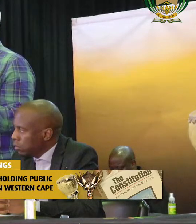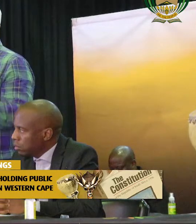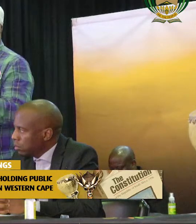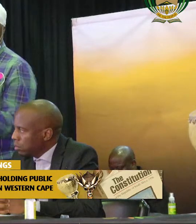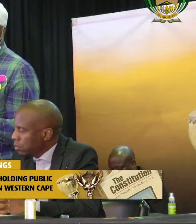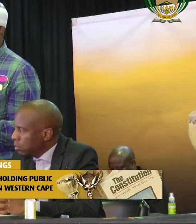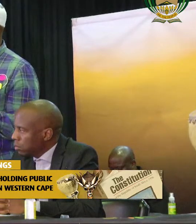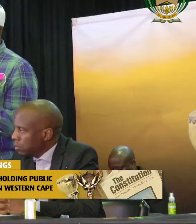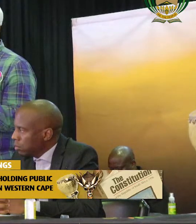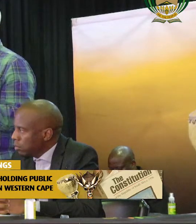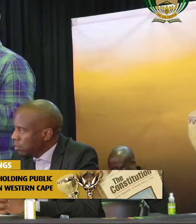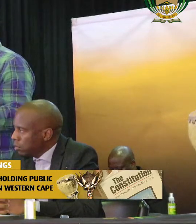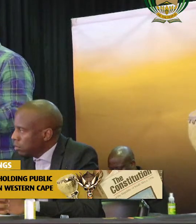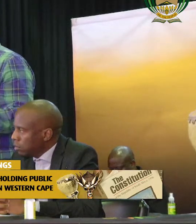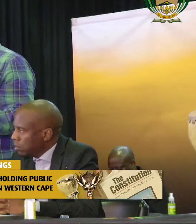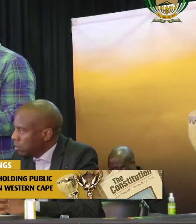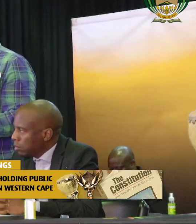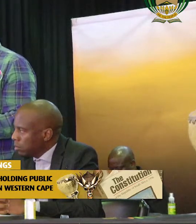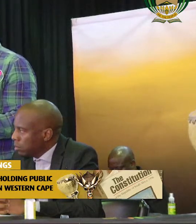The communication was,